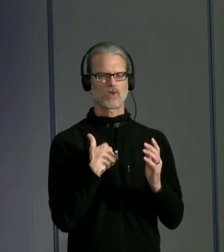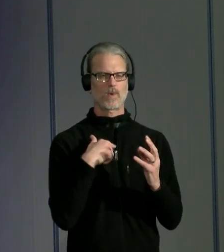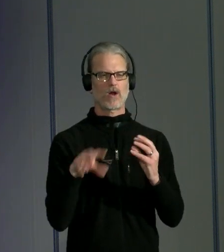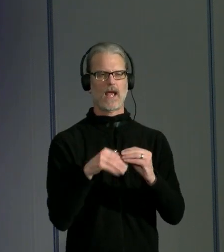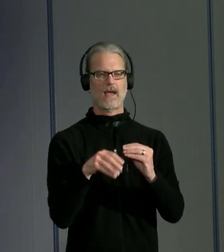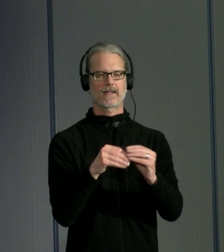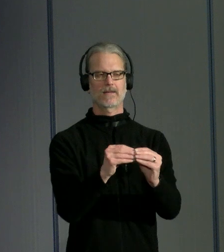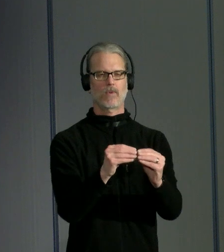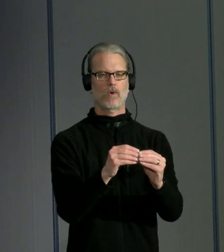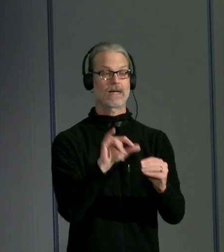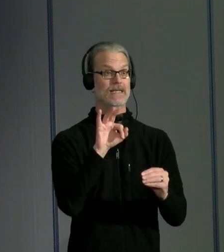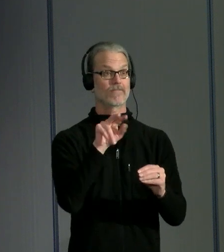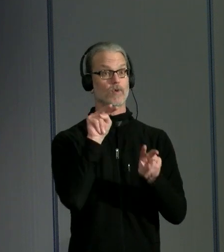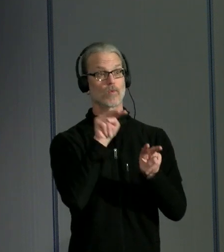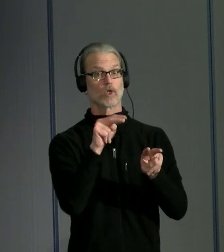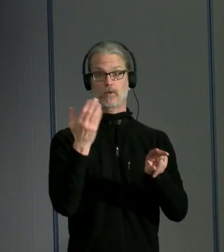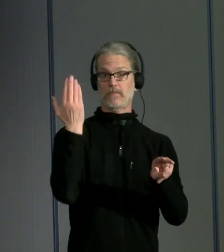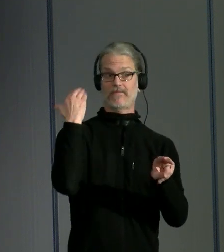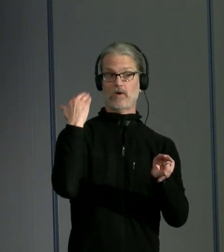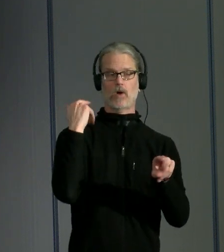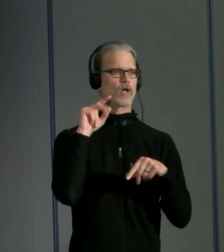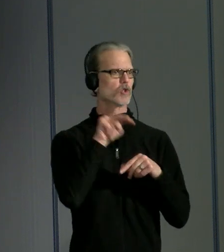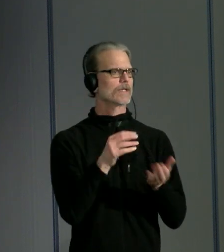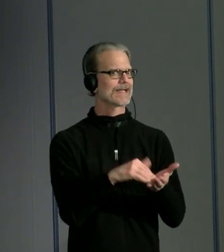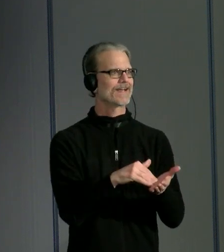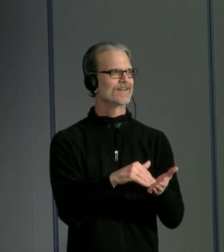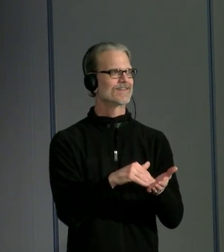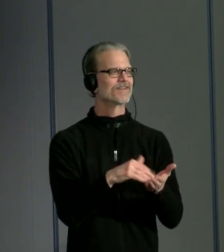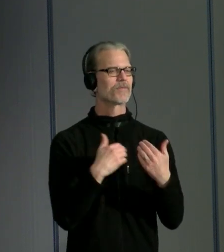us before, check back in